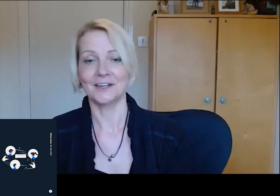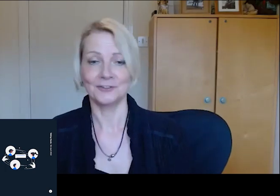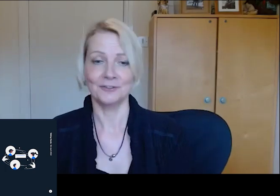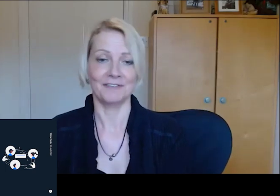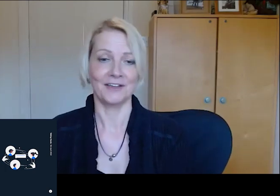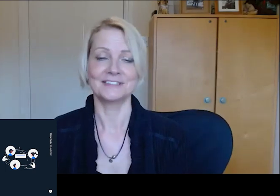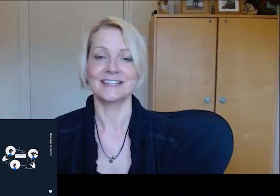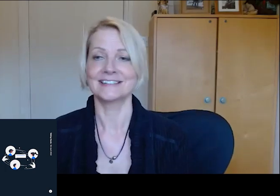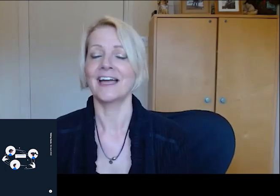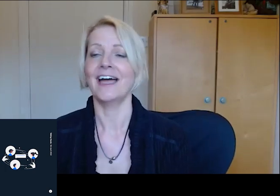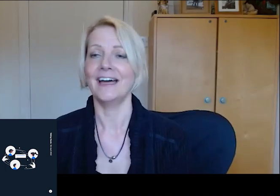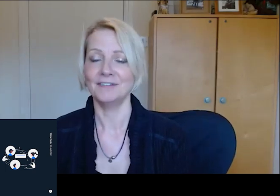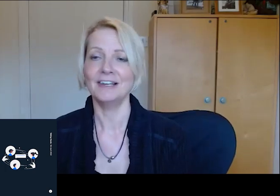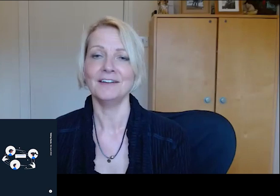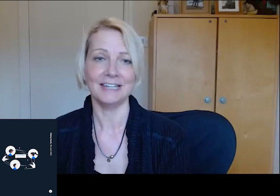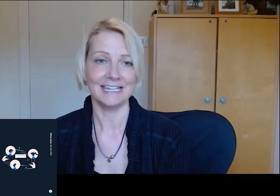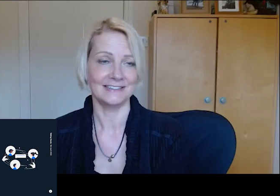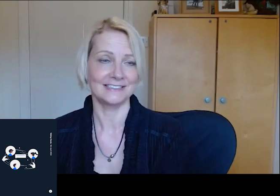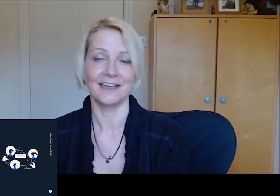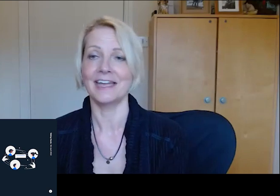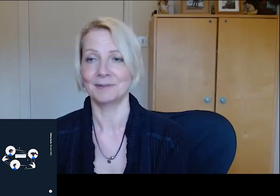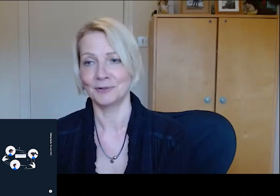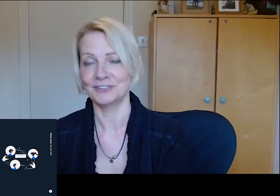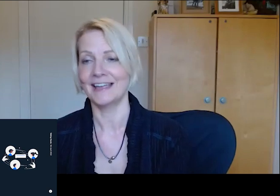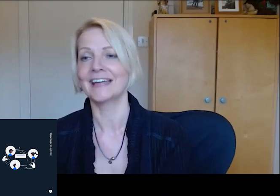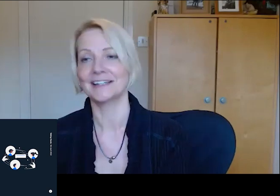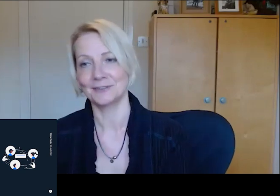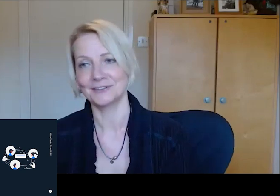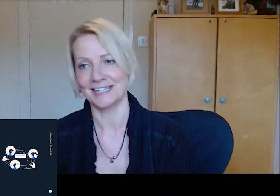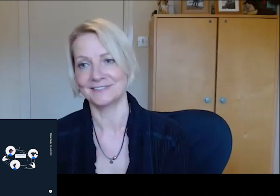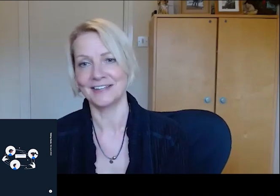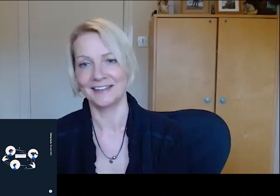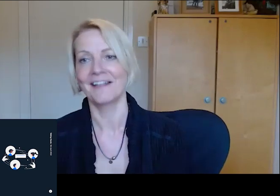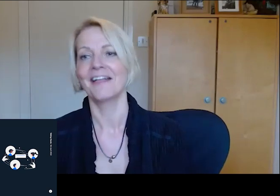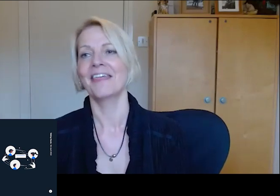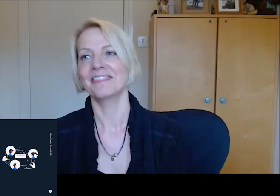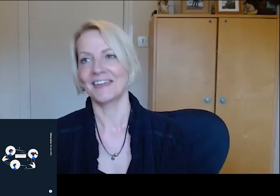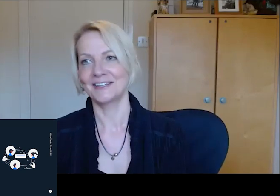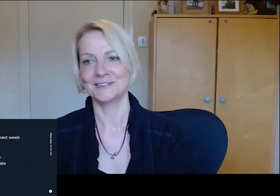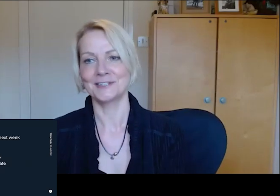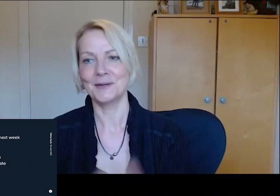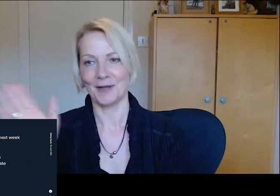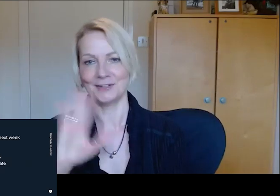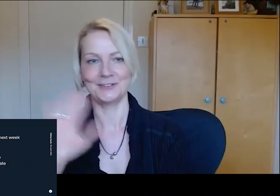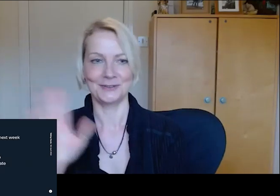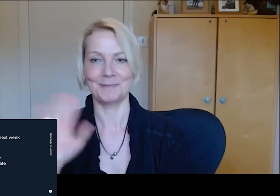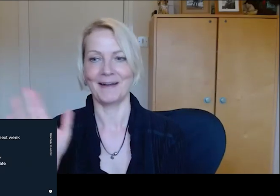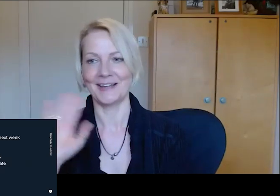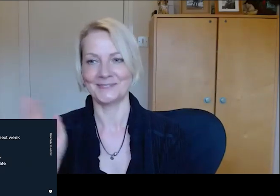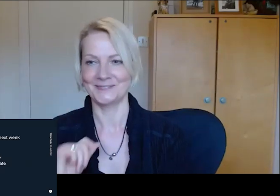all of those things. Have a lovely Easter, everybody, and have a good evening. Thank you so much. Goodbye now.